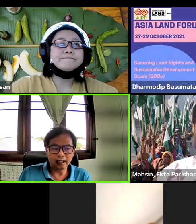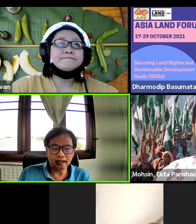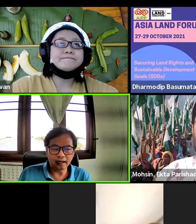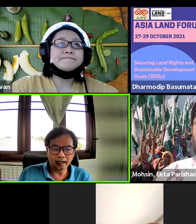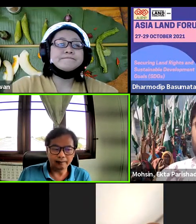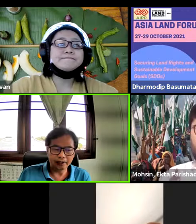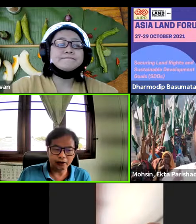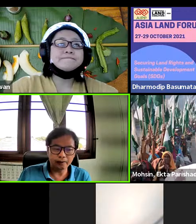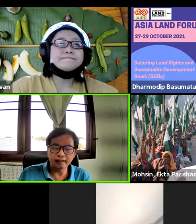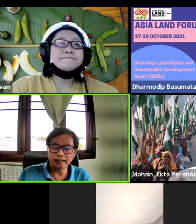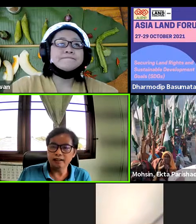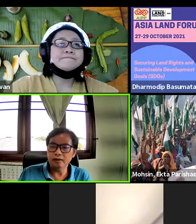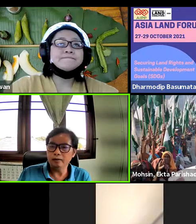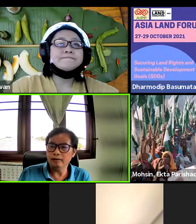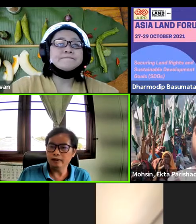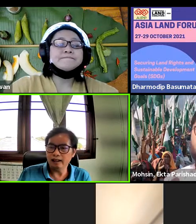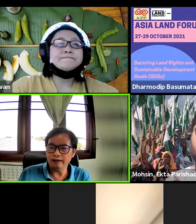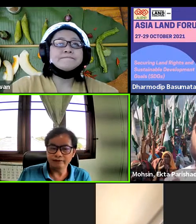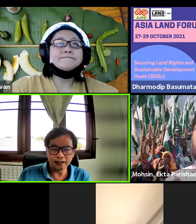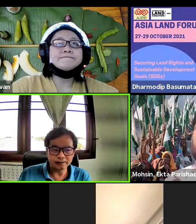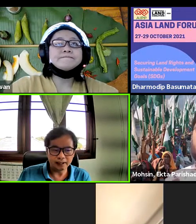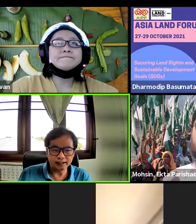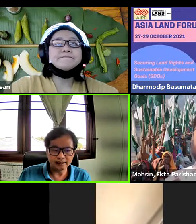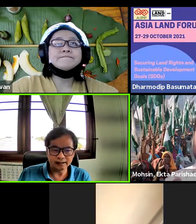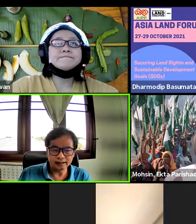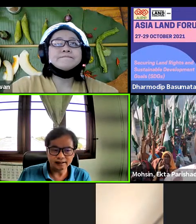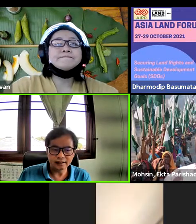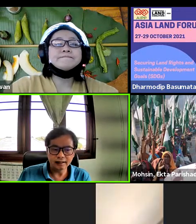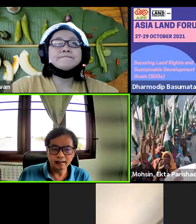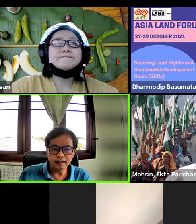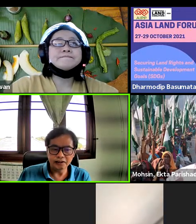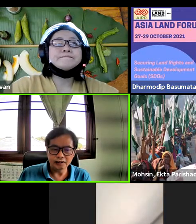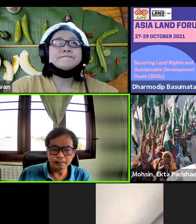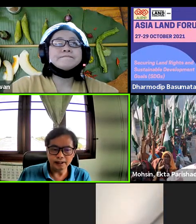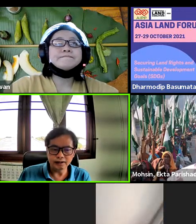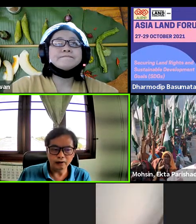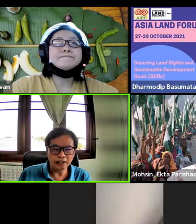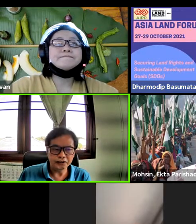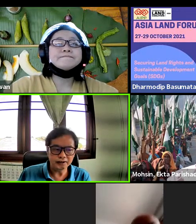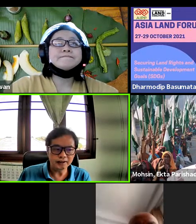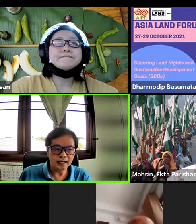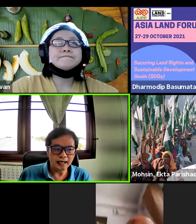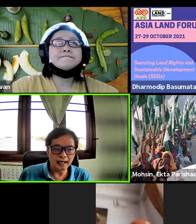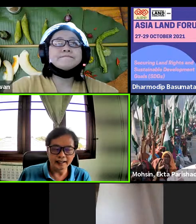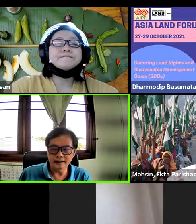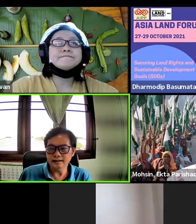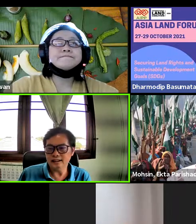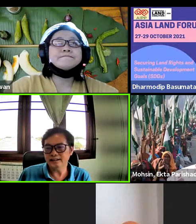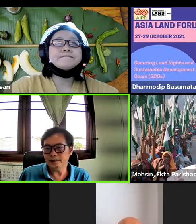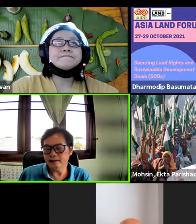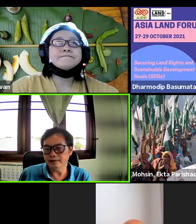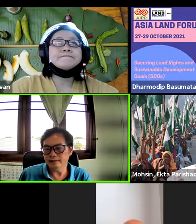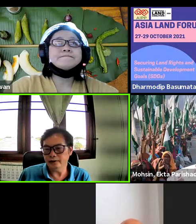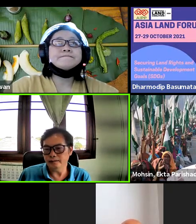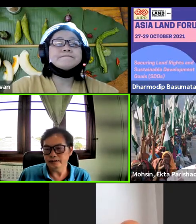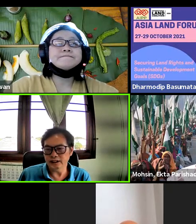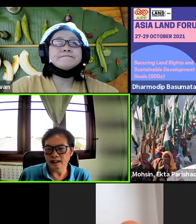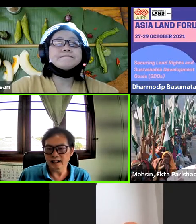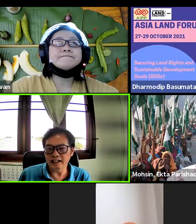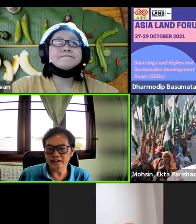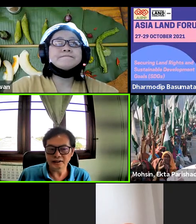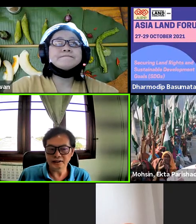These have accumulated into our life experiences, nature-based knowledge, and transmit